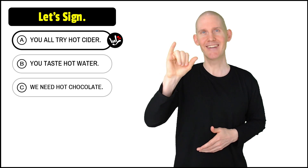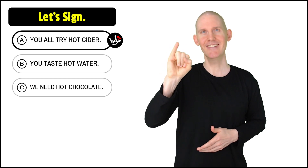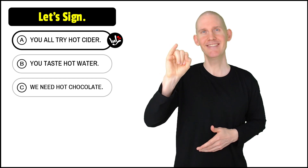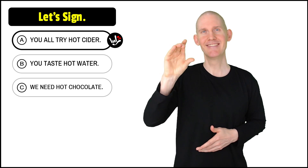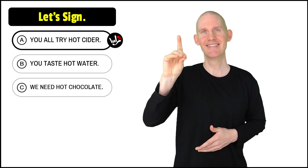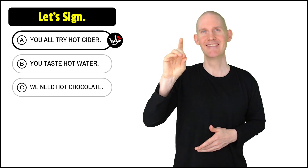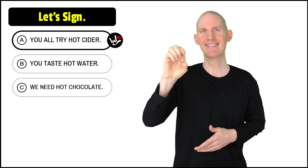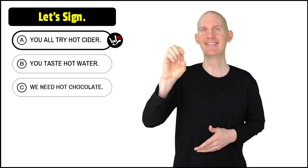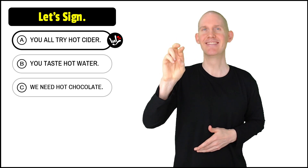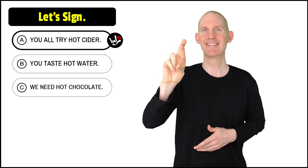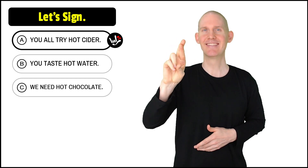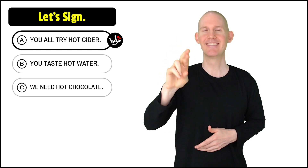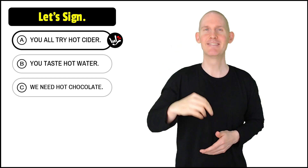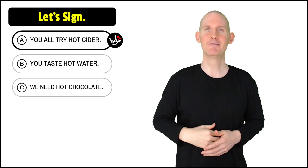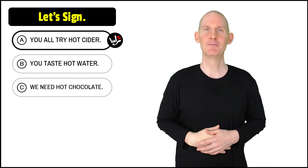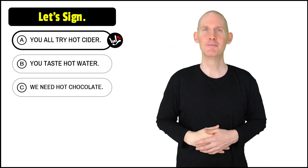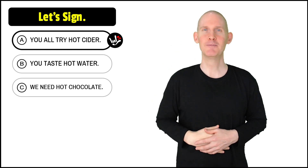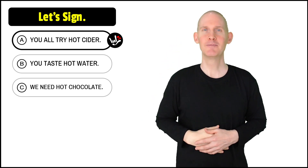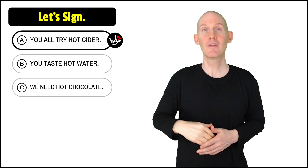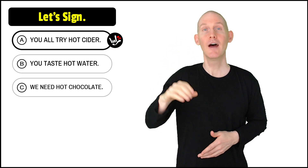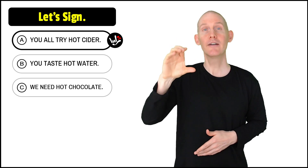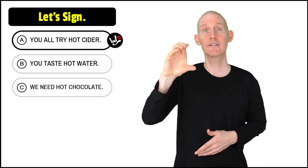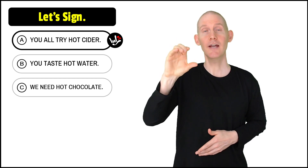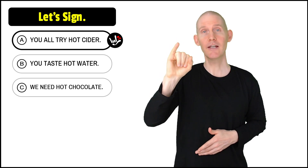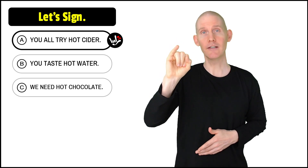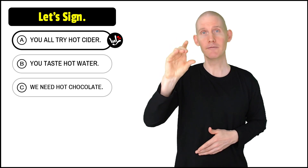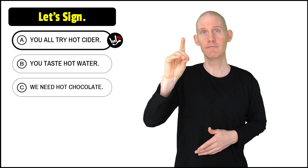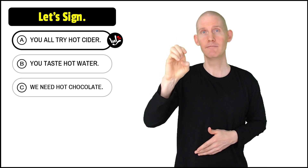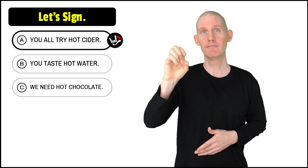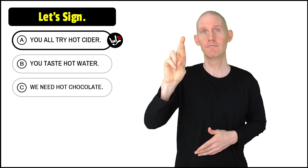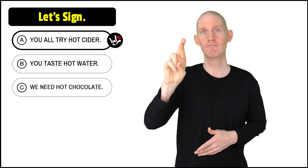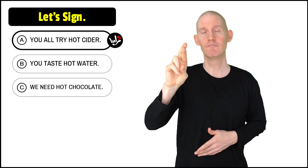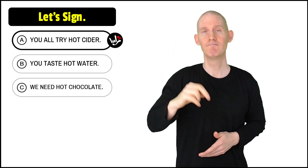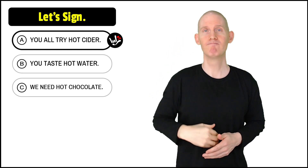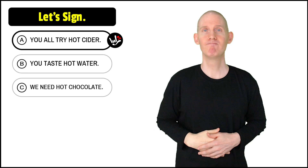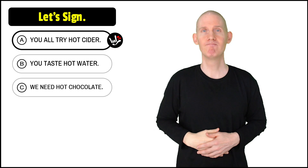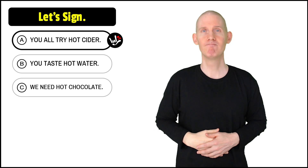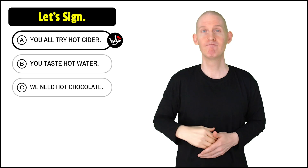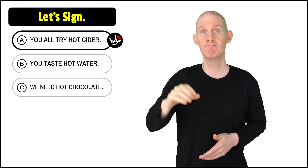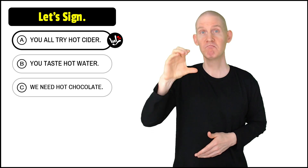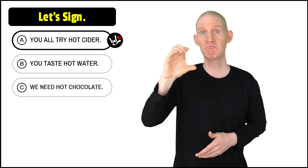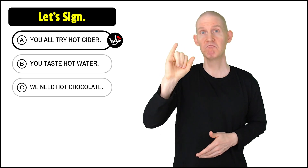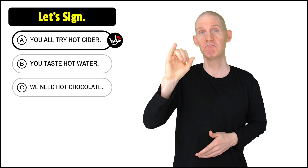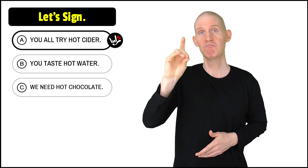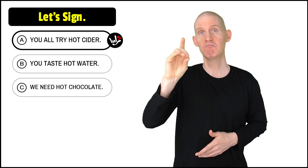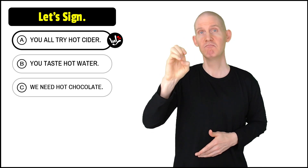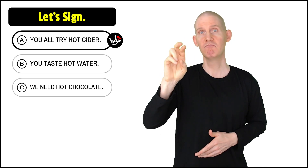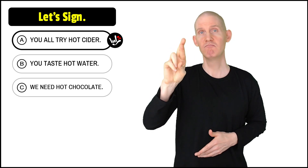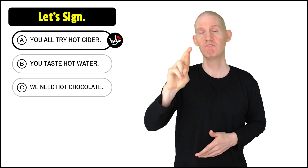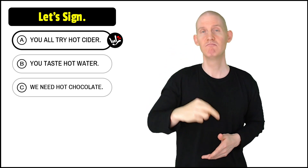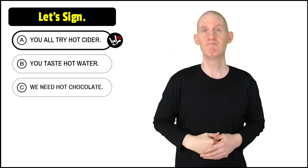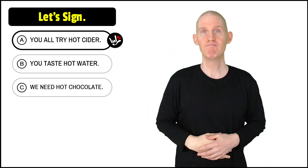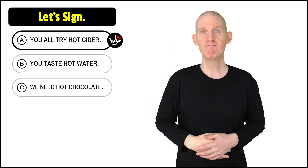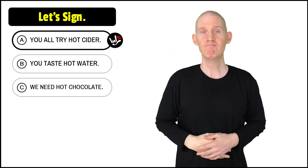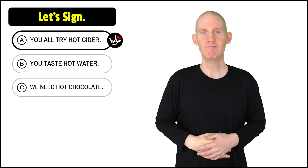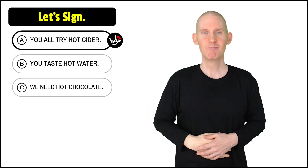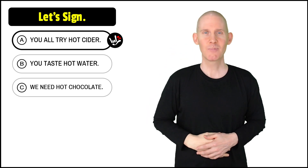Cider. Cider.